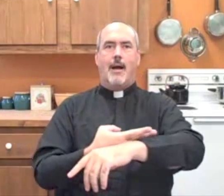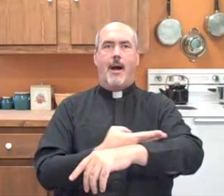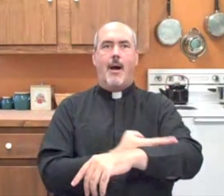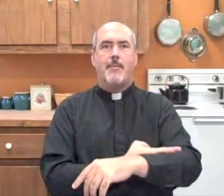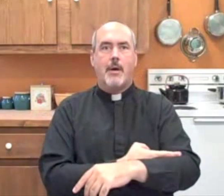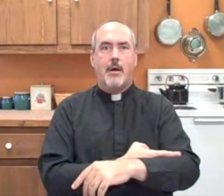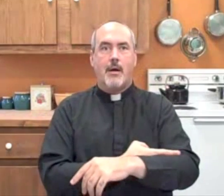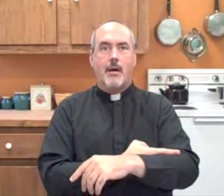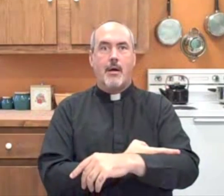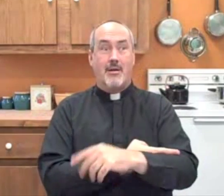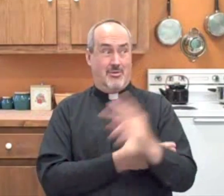Next to him